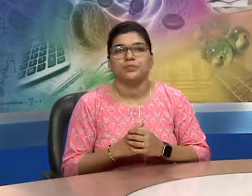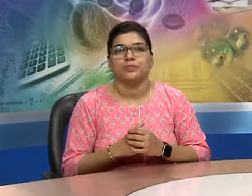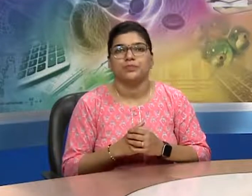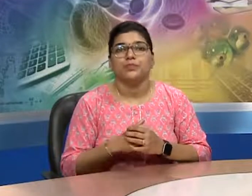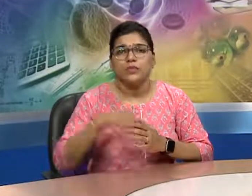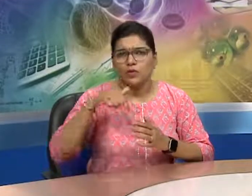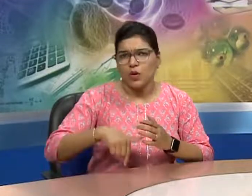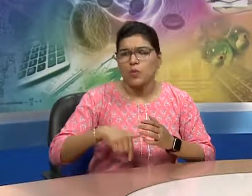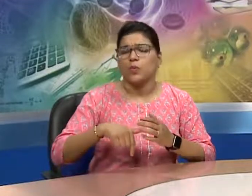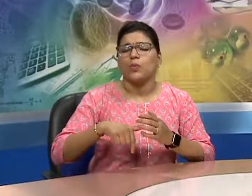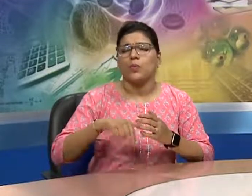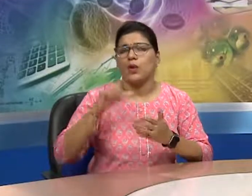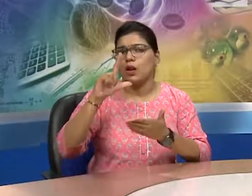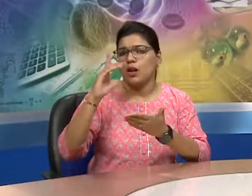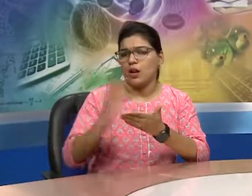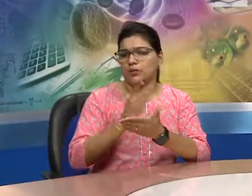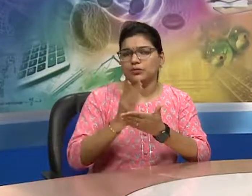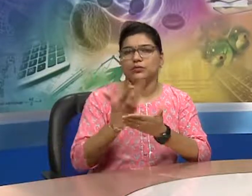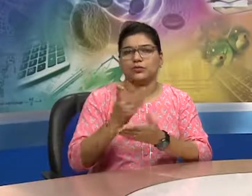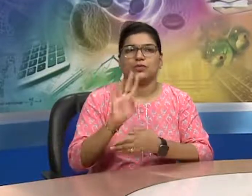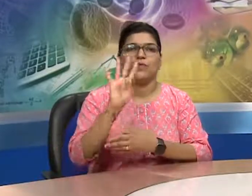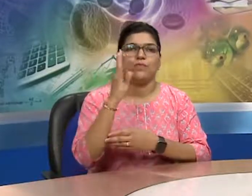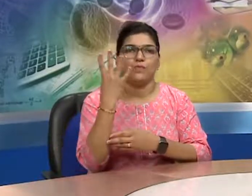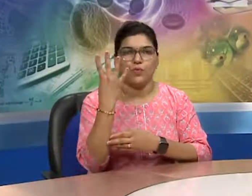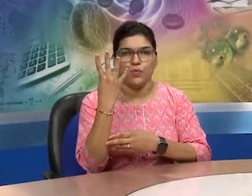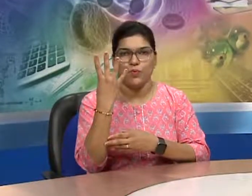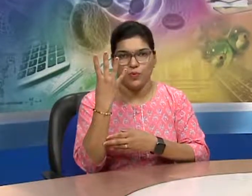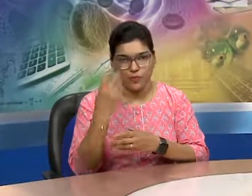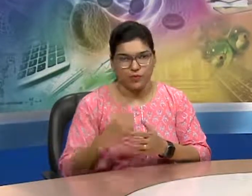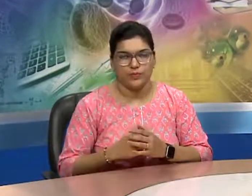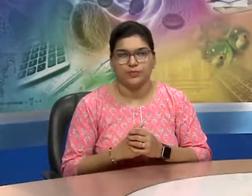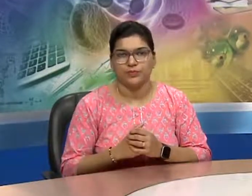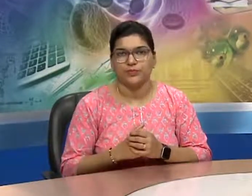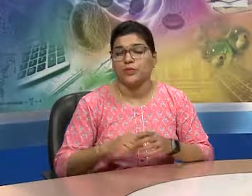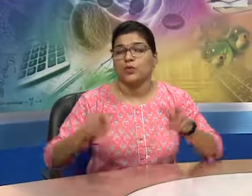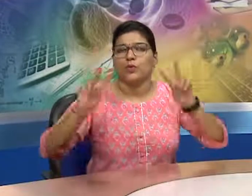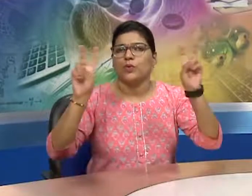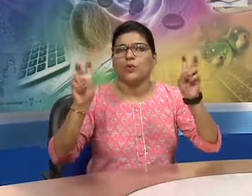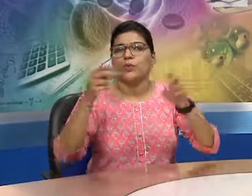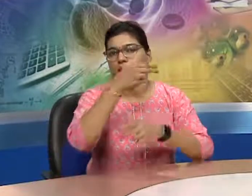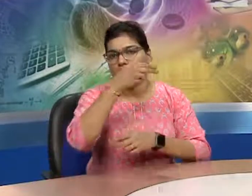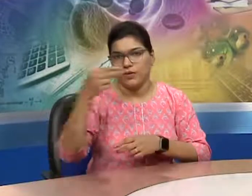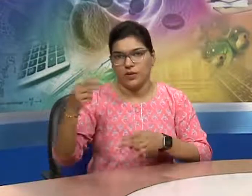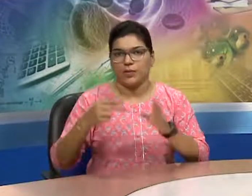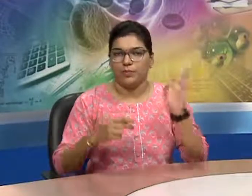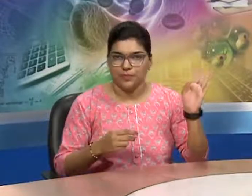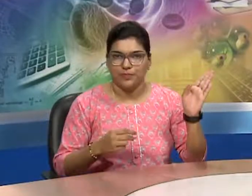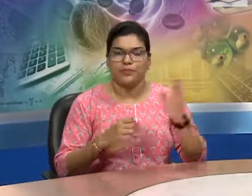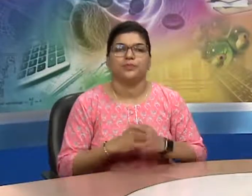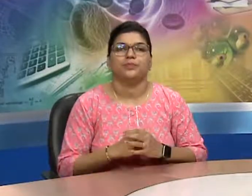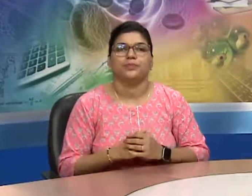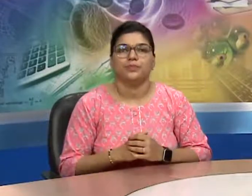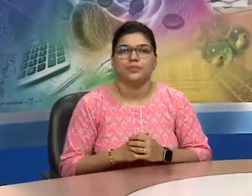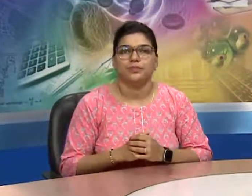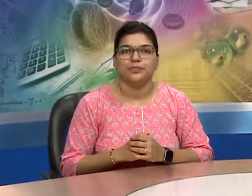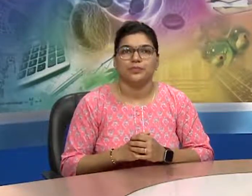for senior secondary level. We are doing lesson number 4 and topic of the lesson